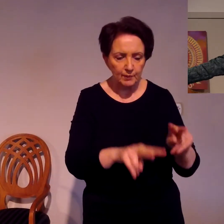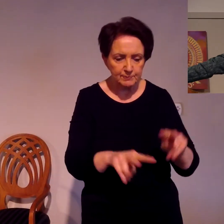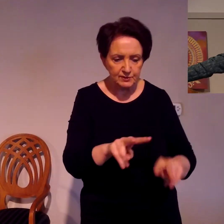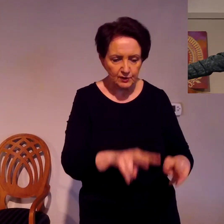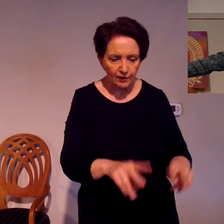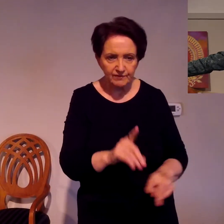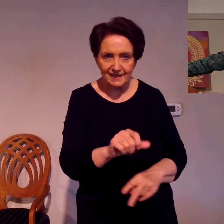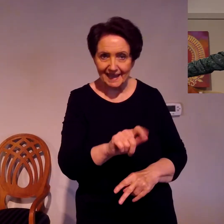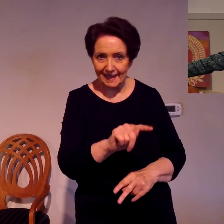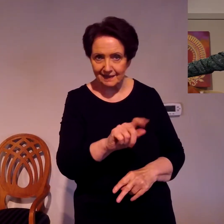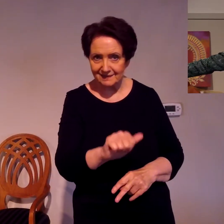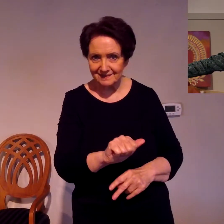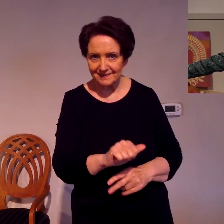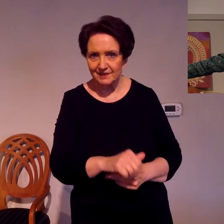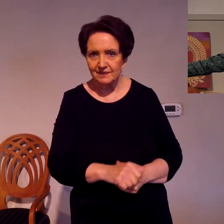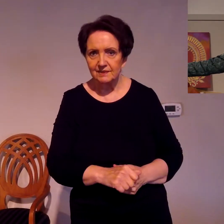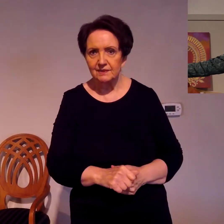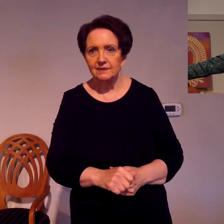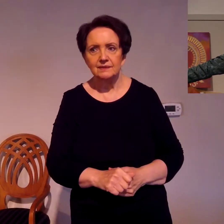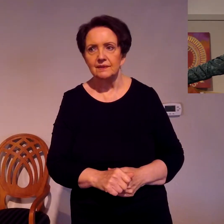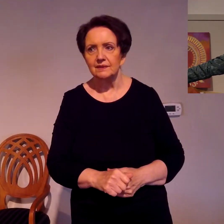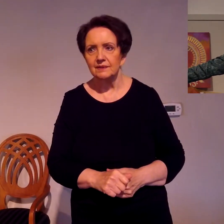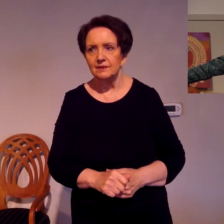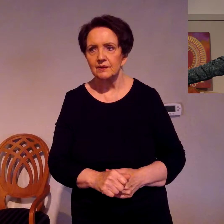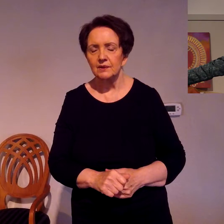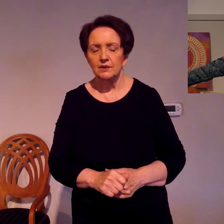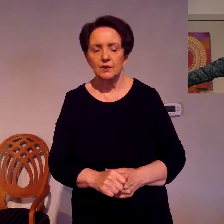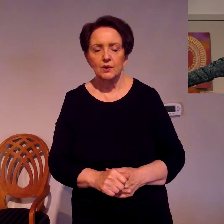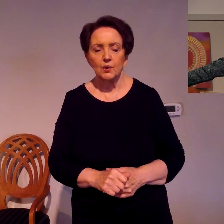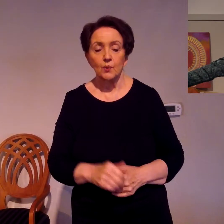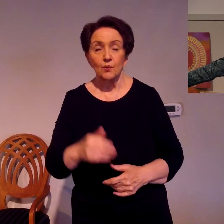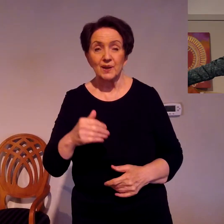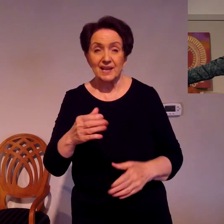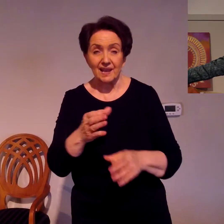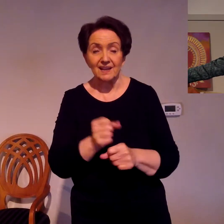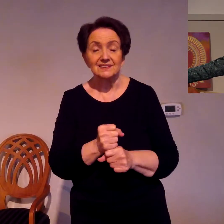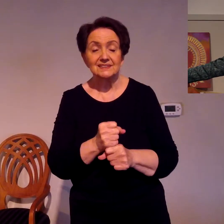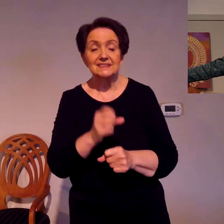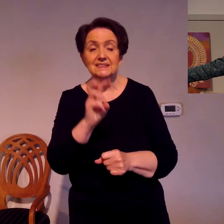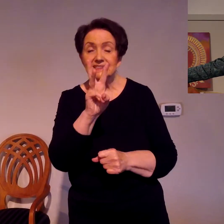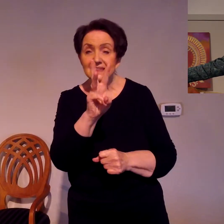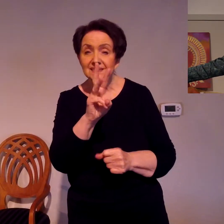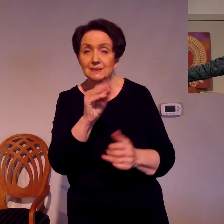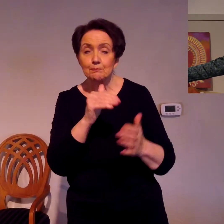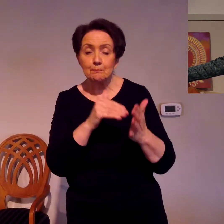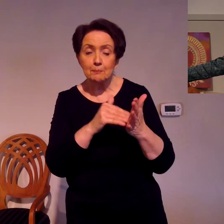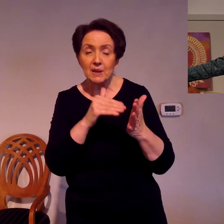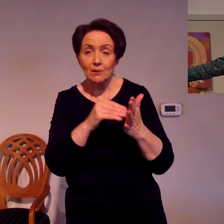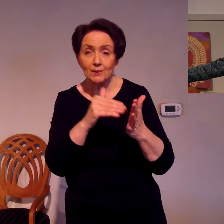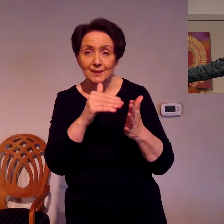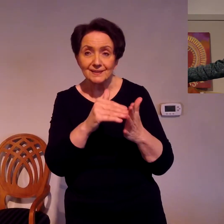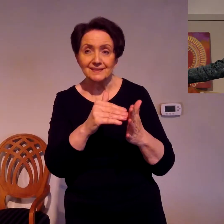right? We are inundated with 6 billion bits of information every nanosecond.